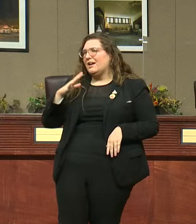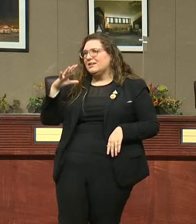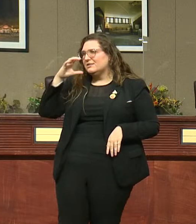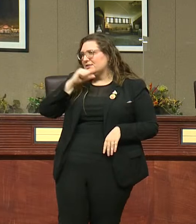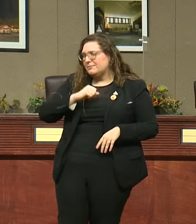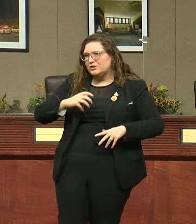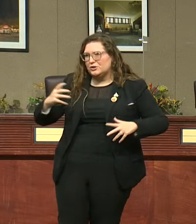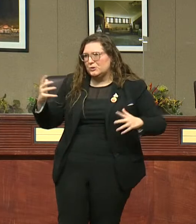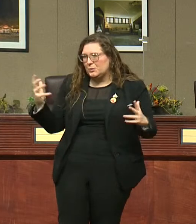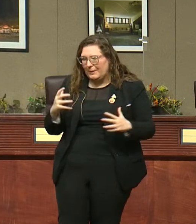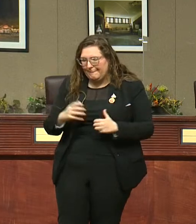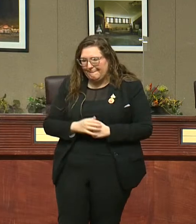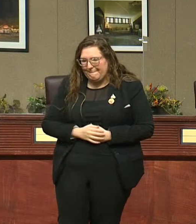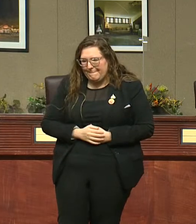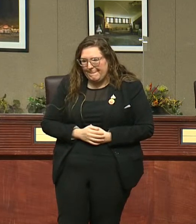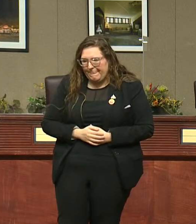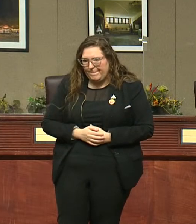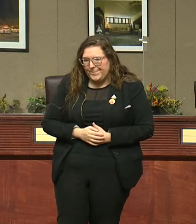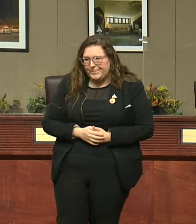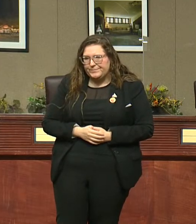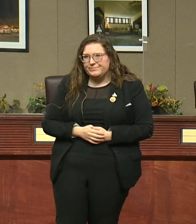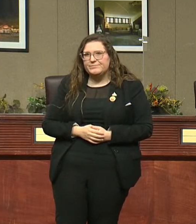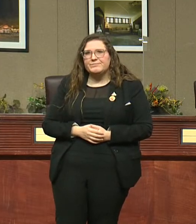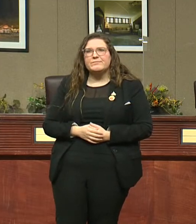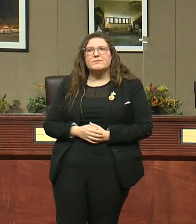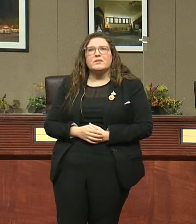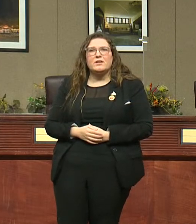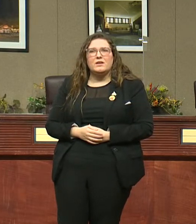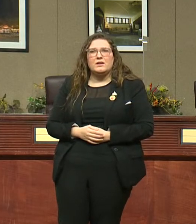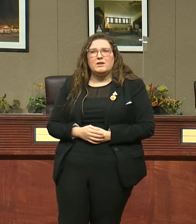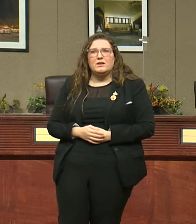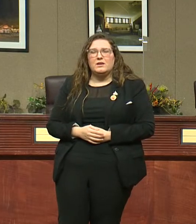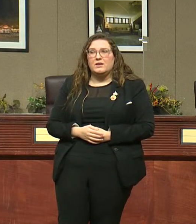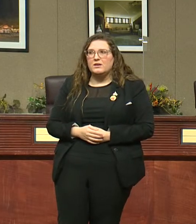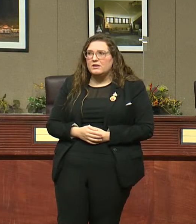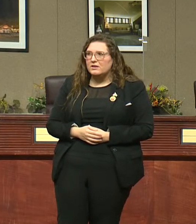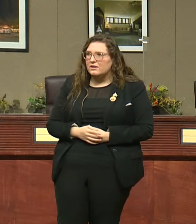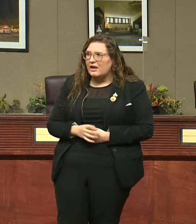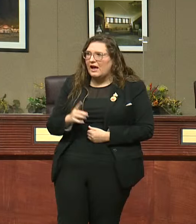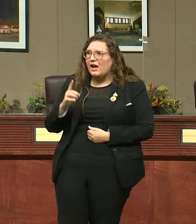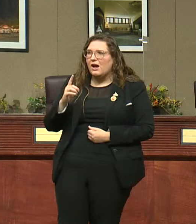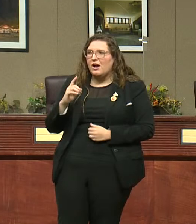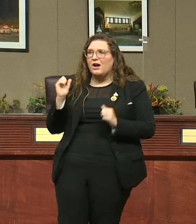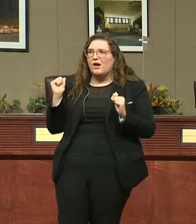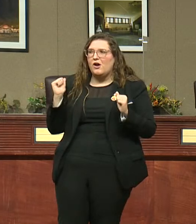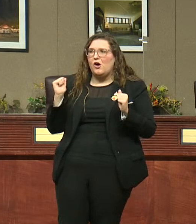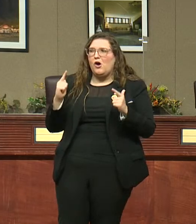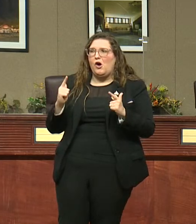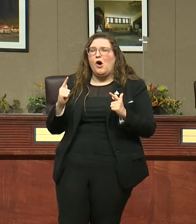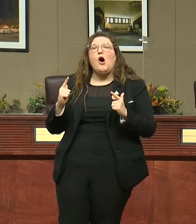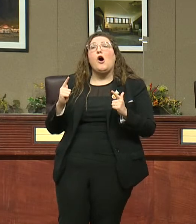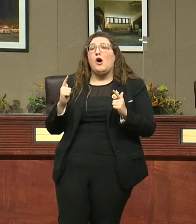I think that what's happening is everyone has returned home. The trouble is over.